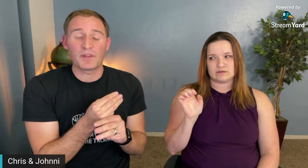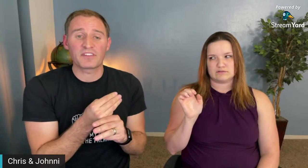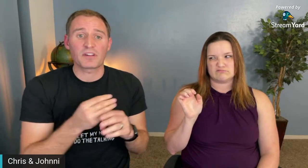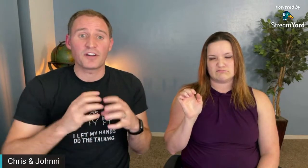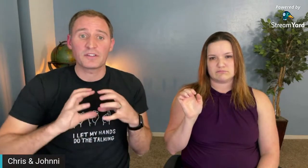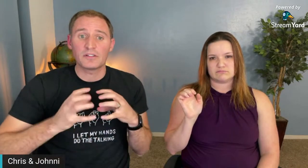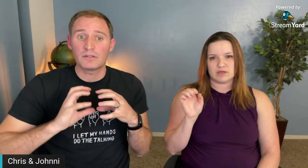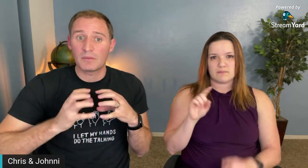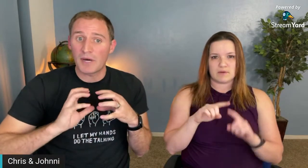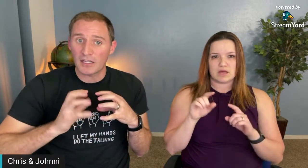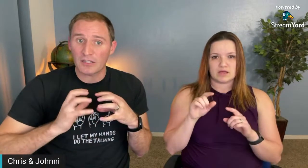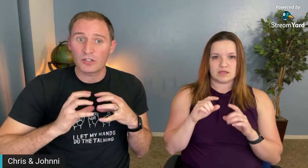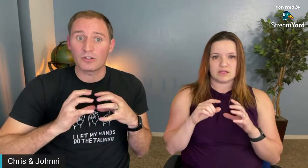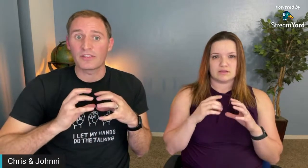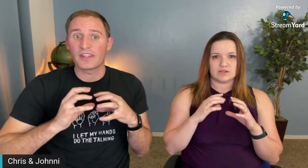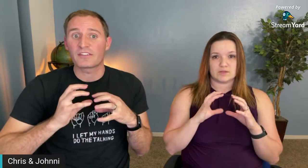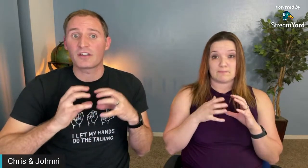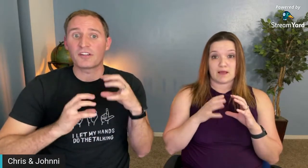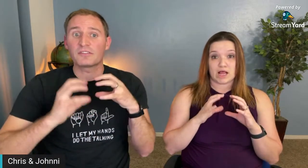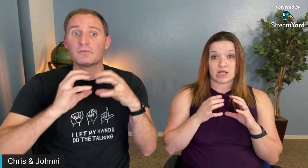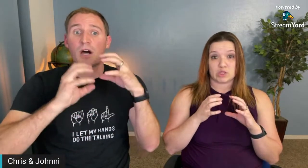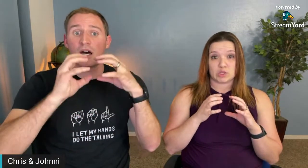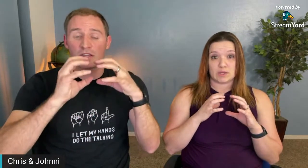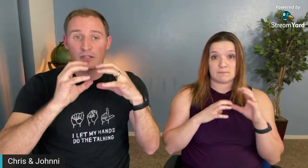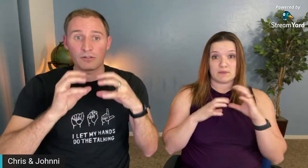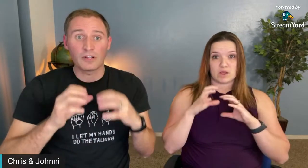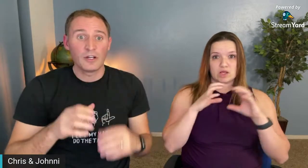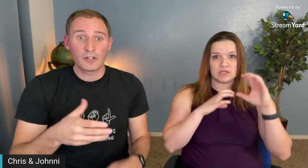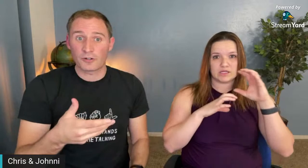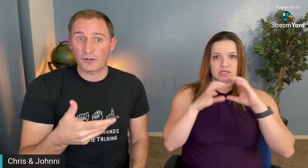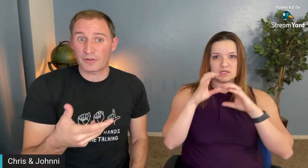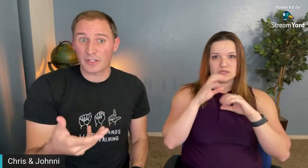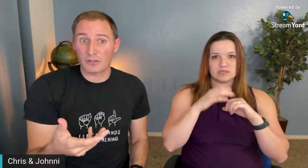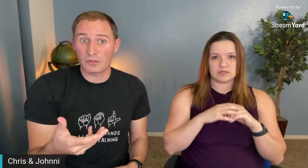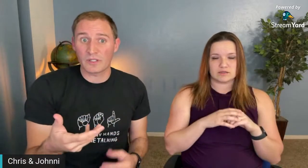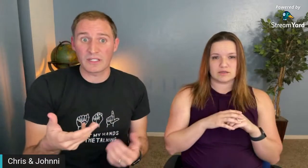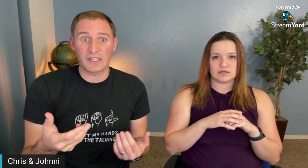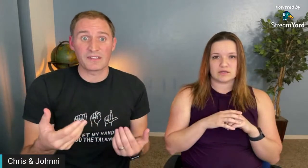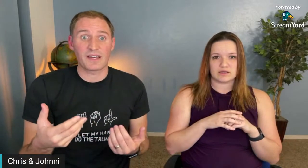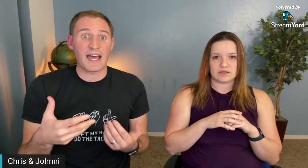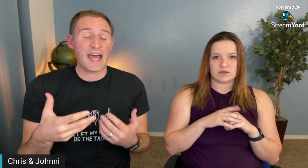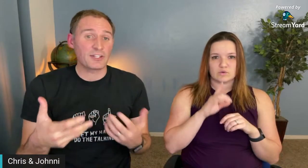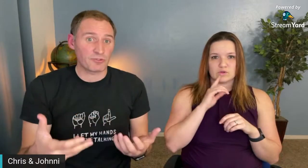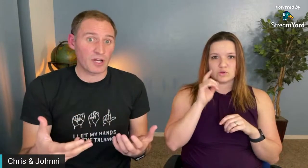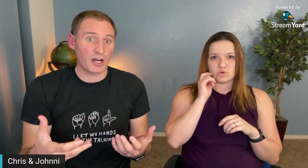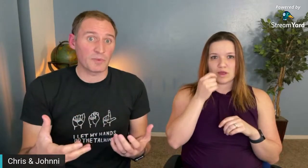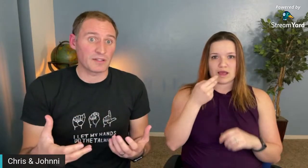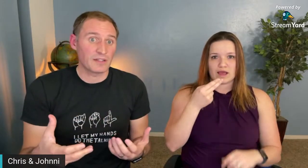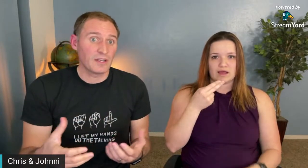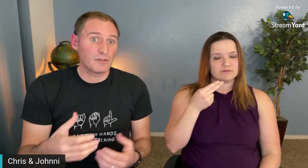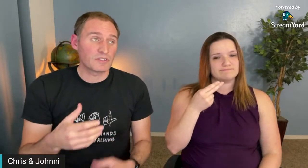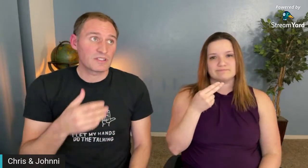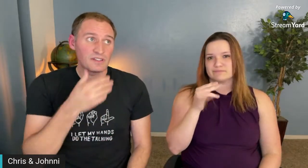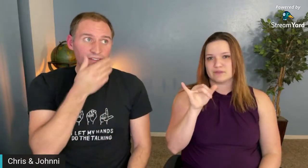there's also molecule, and then there's also molecule. Or a really cool one is a hydrocarbon, which is